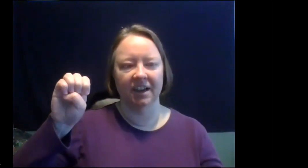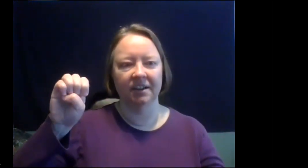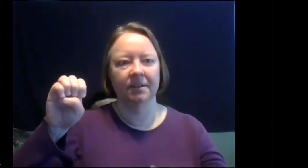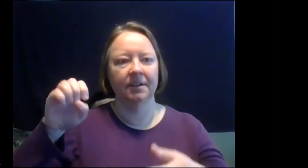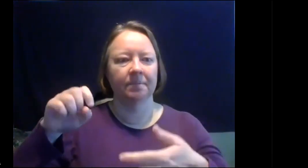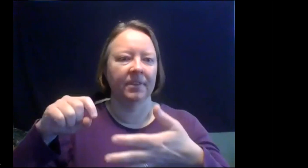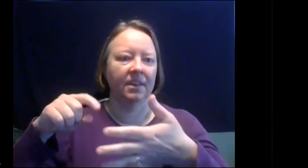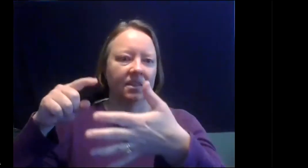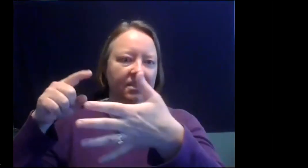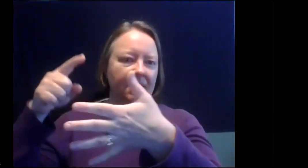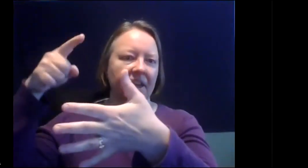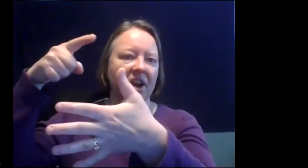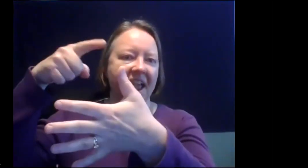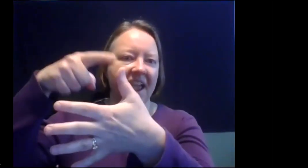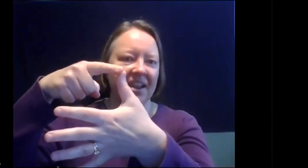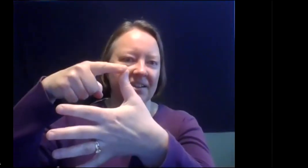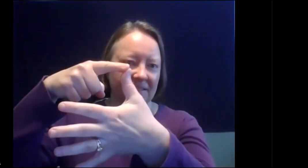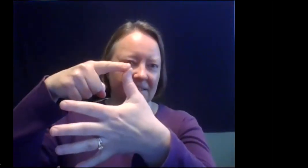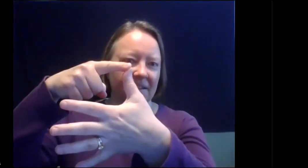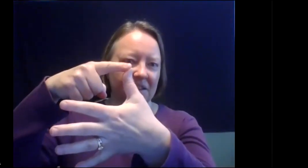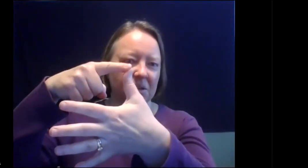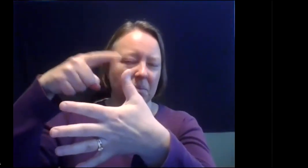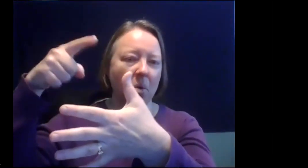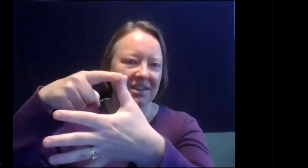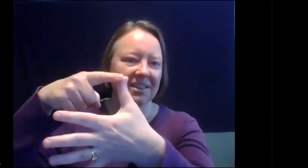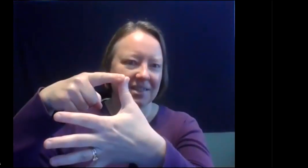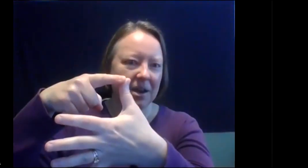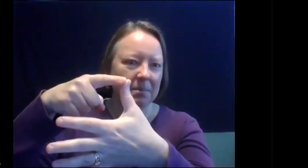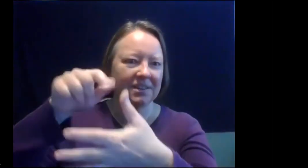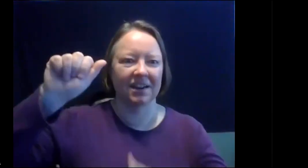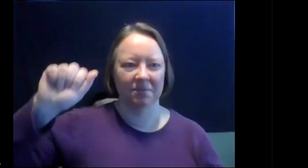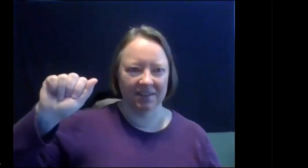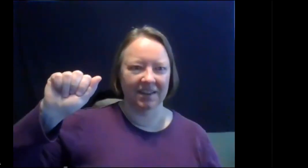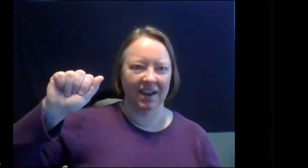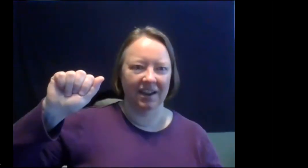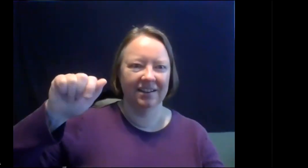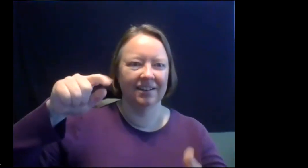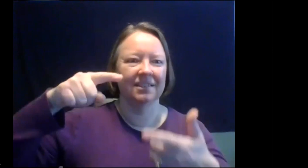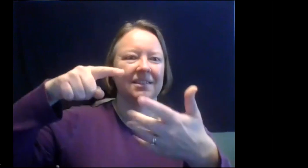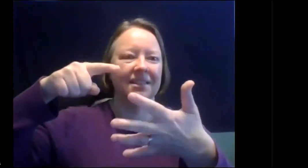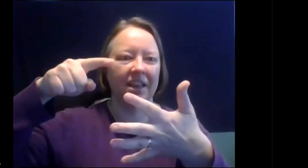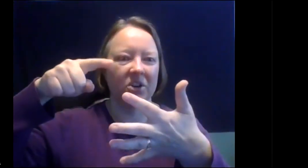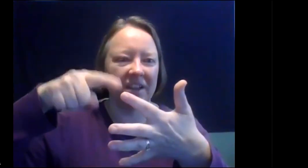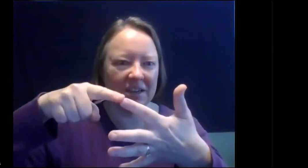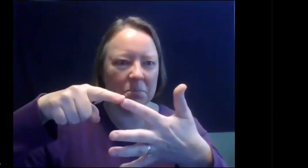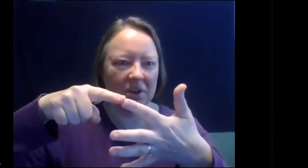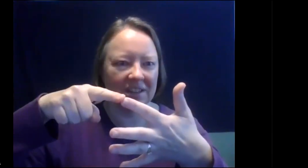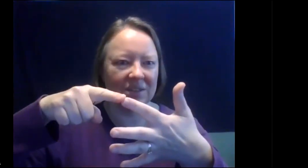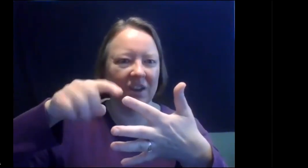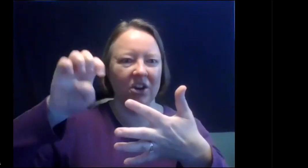today? The letter A is a point to the thumb instead of this A. The letter E is point to this